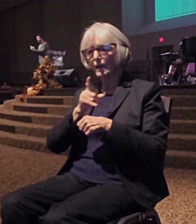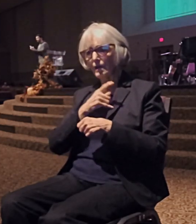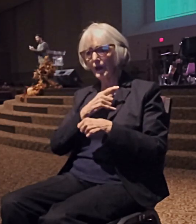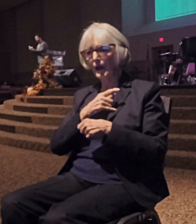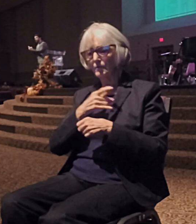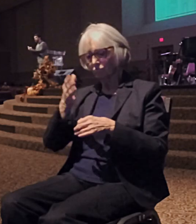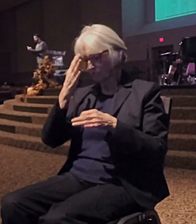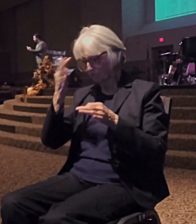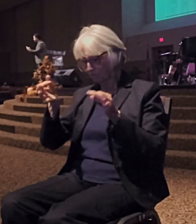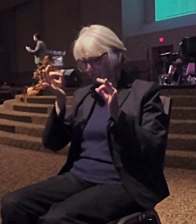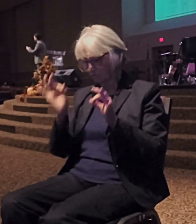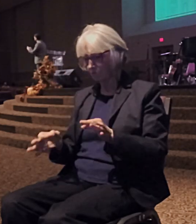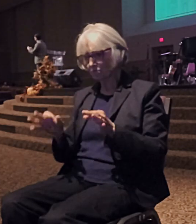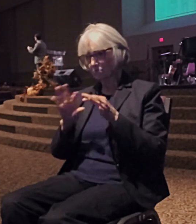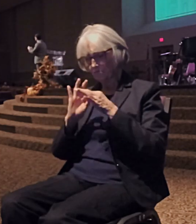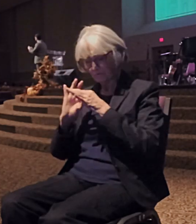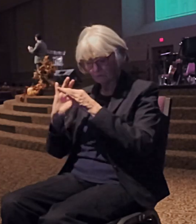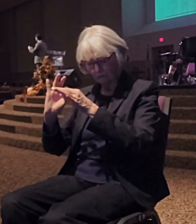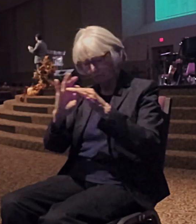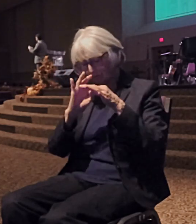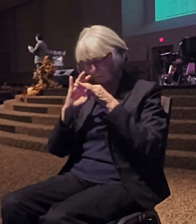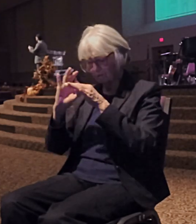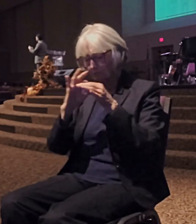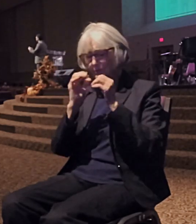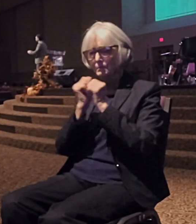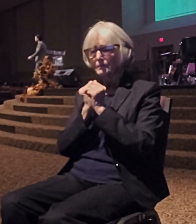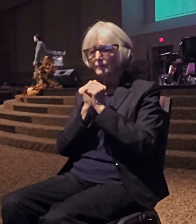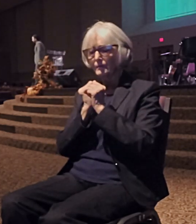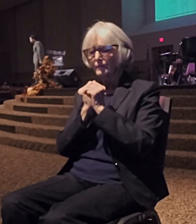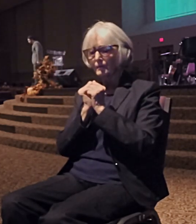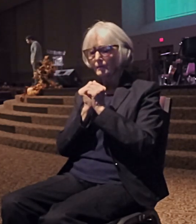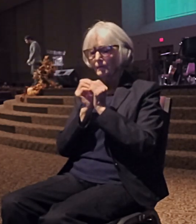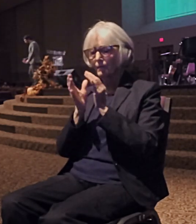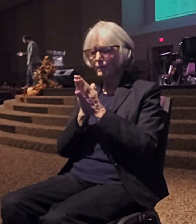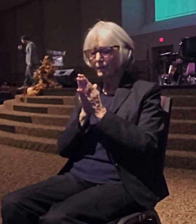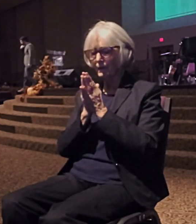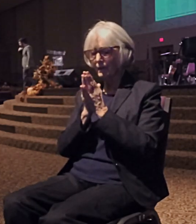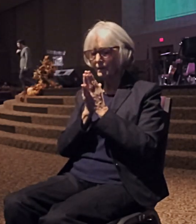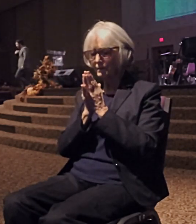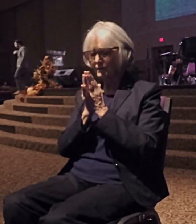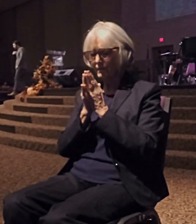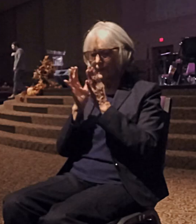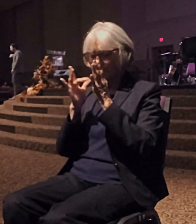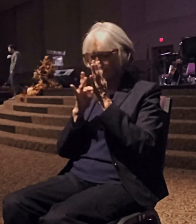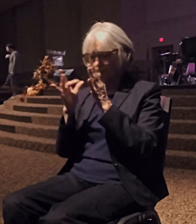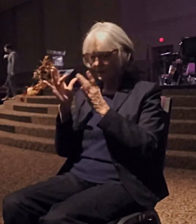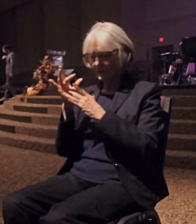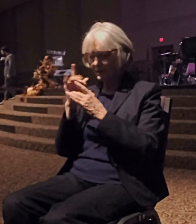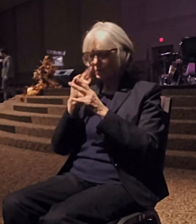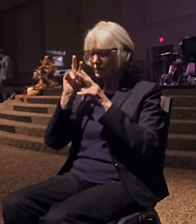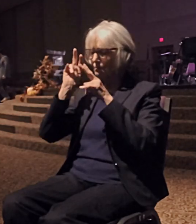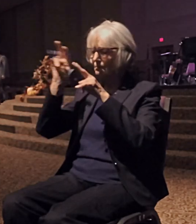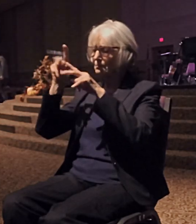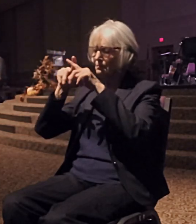come together in the unity of the Holy Spirit. Let's pray. Jesus, we look to you.